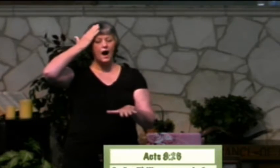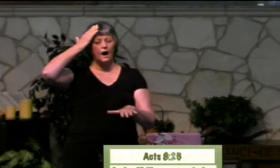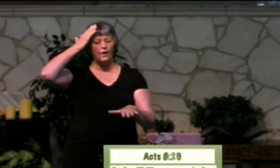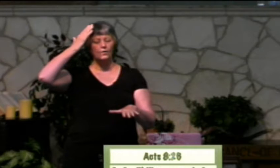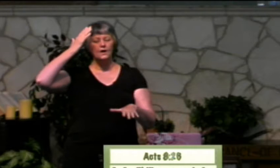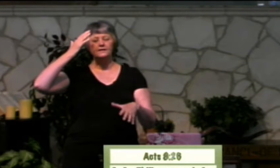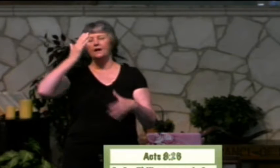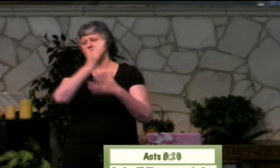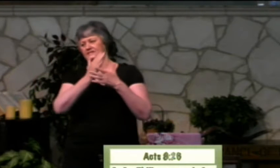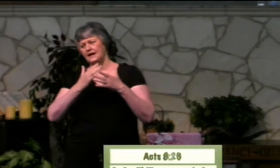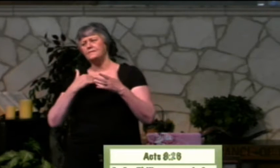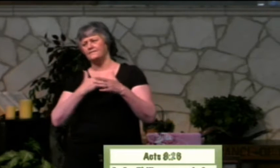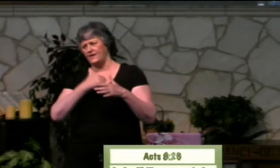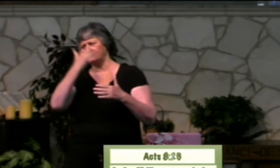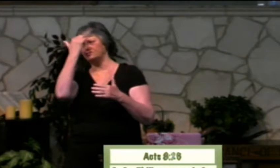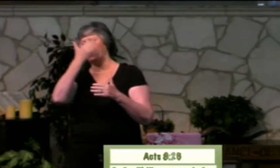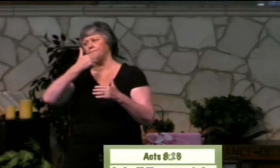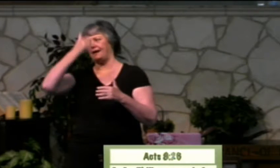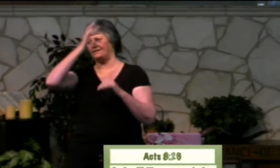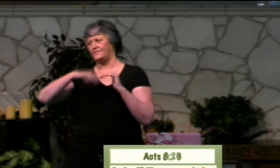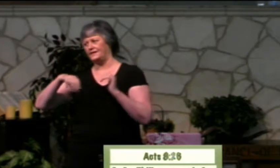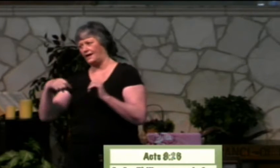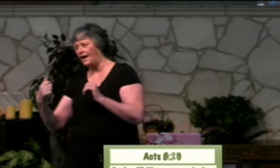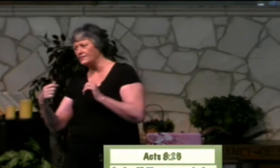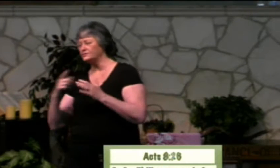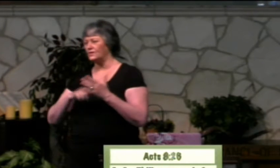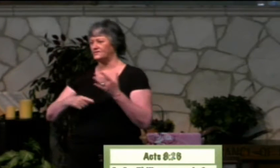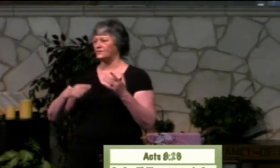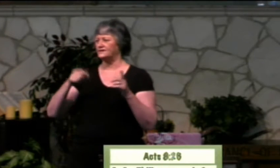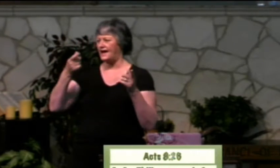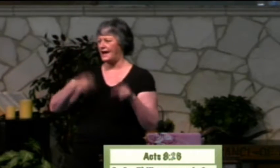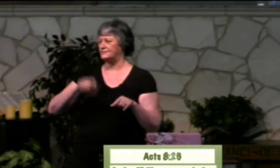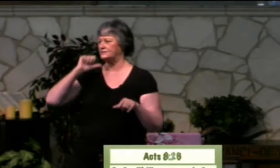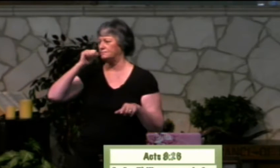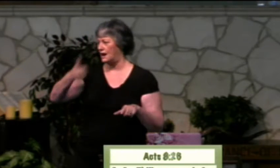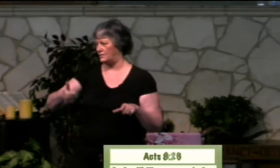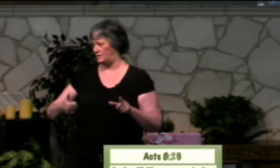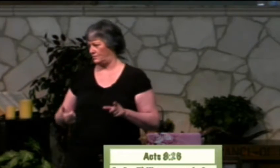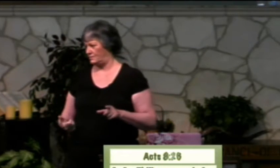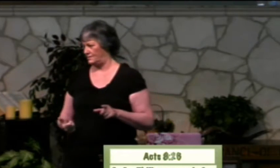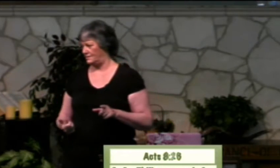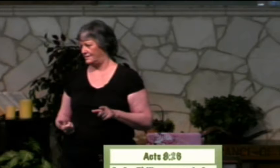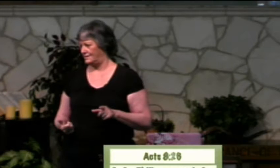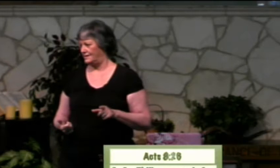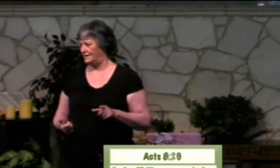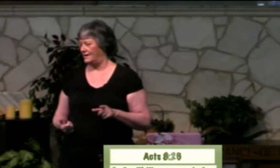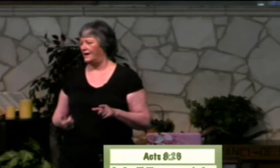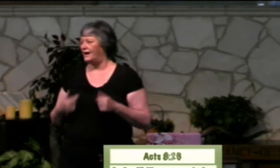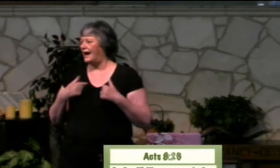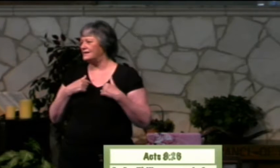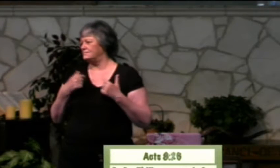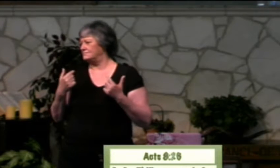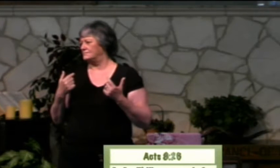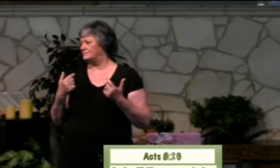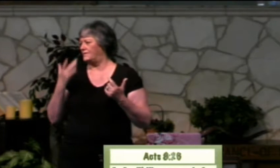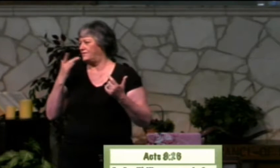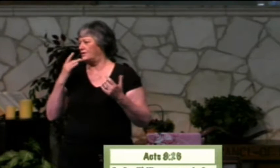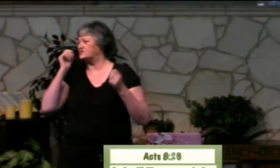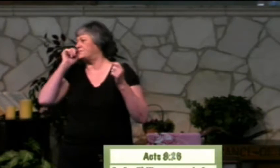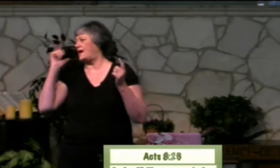know, you know, some of us know better than others what's going to happen tomorrow. I prefer